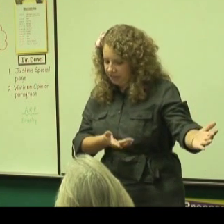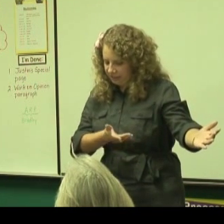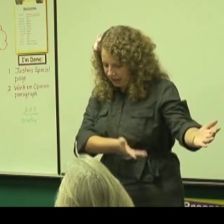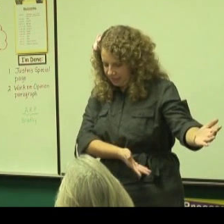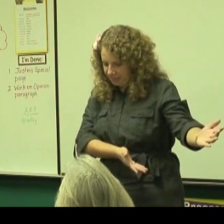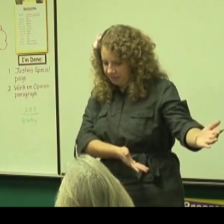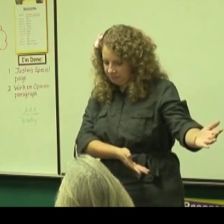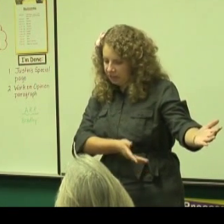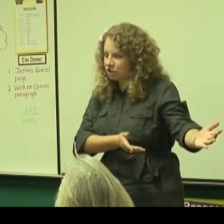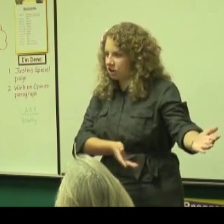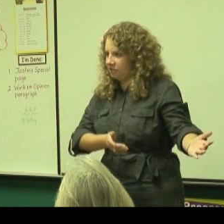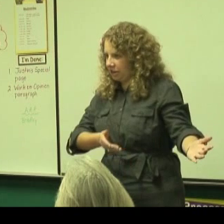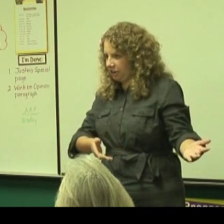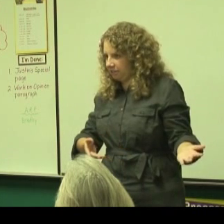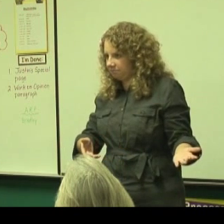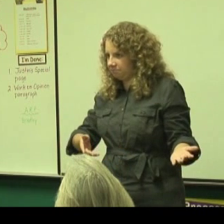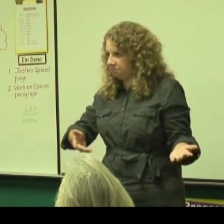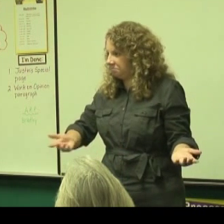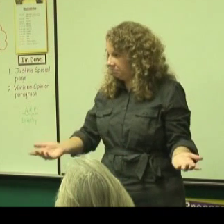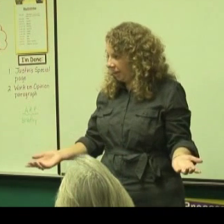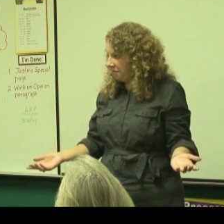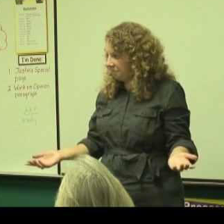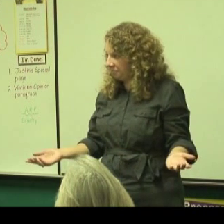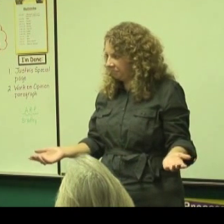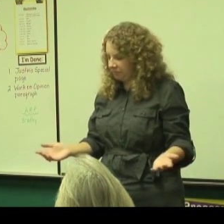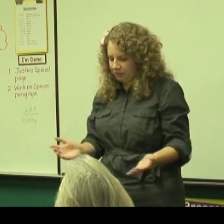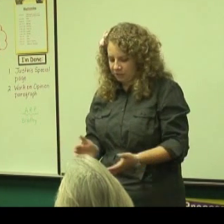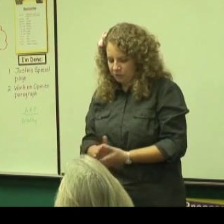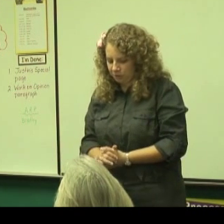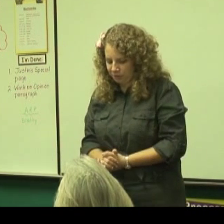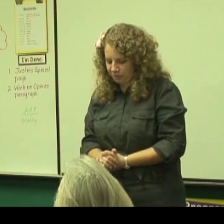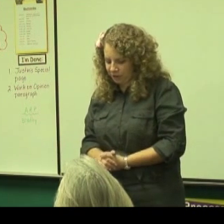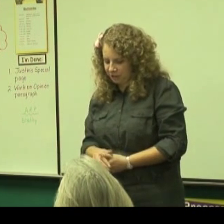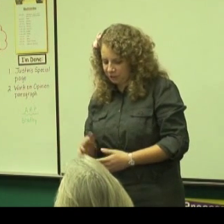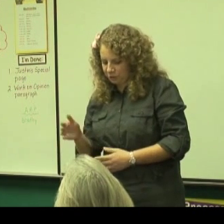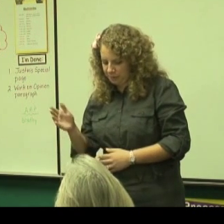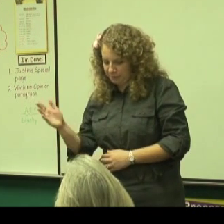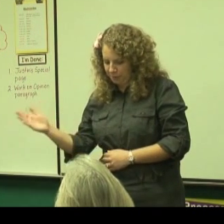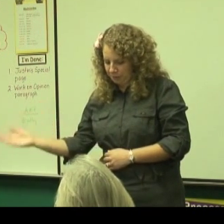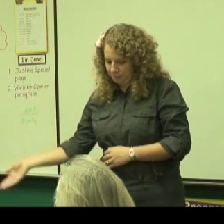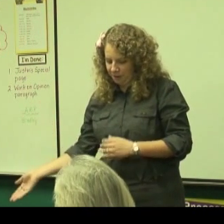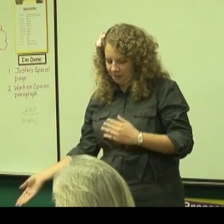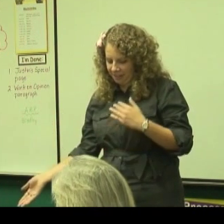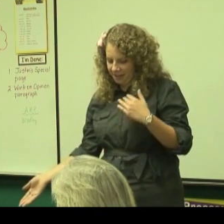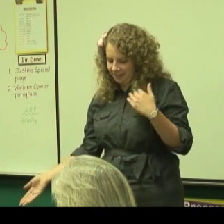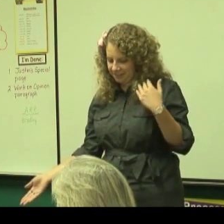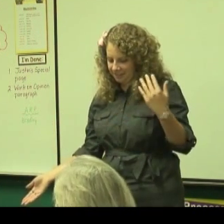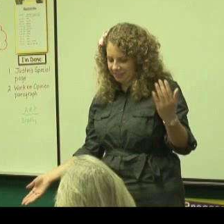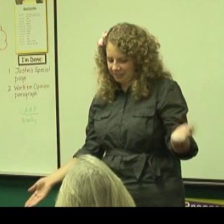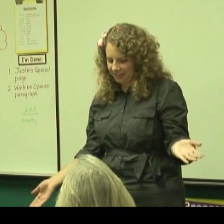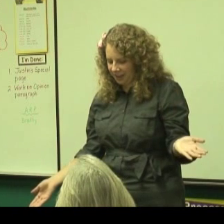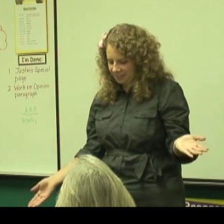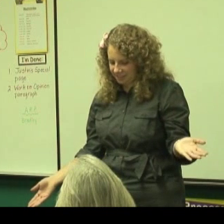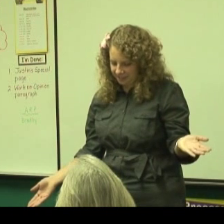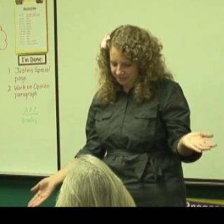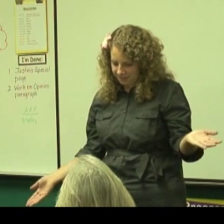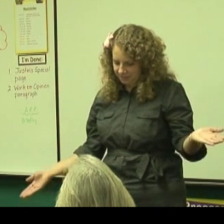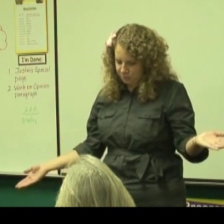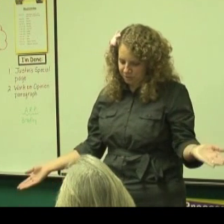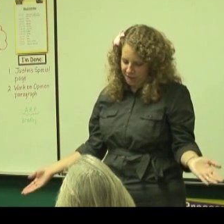She, Kathy, is hard of hearing. Okay? So referring to two people, Paula and Kathy. This one